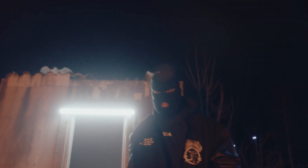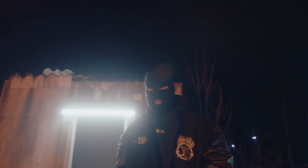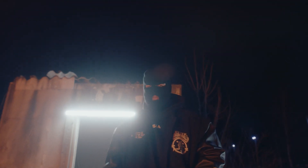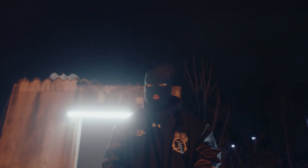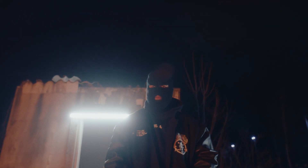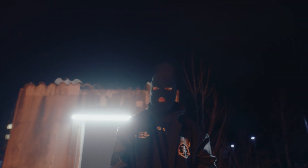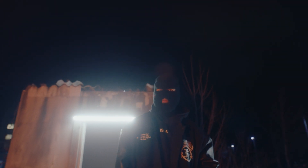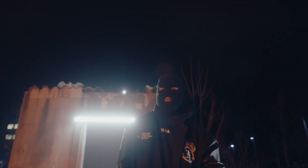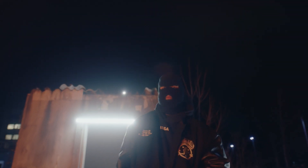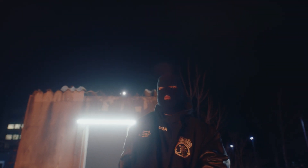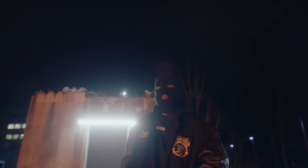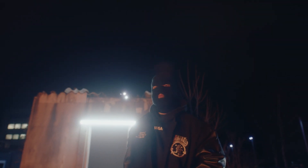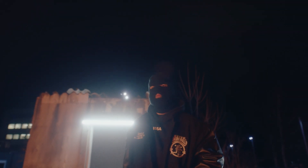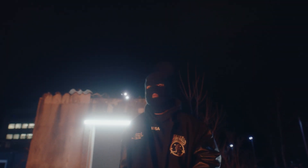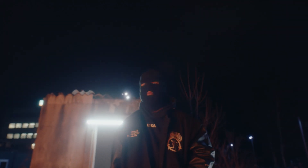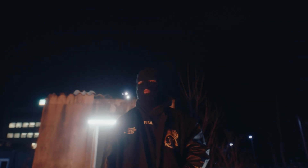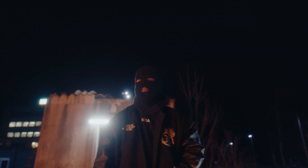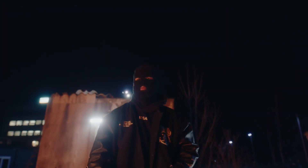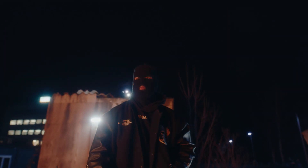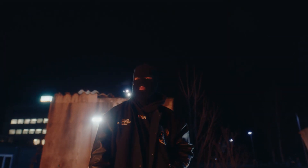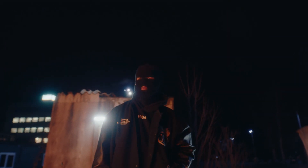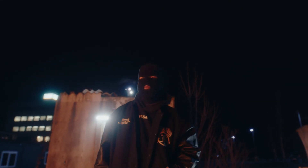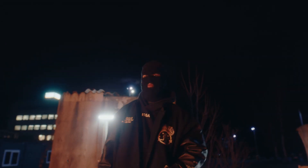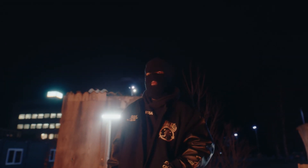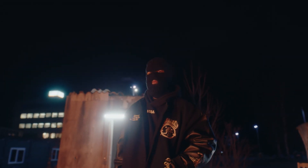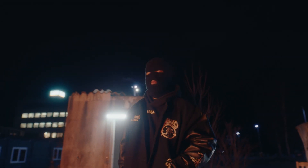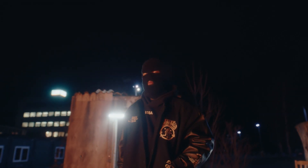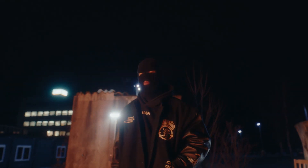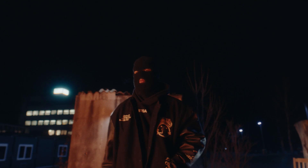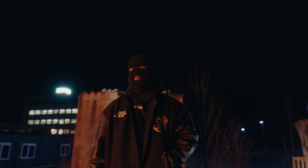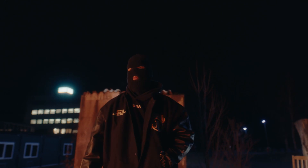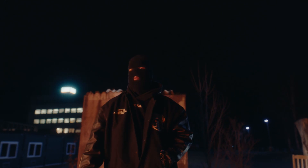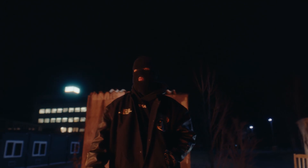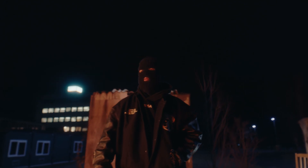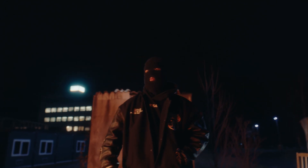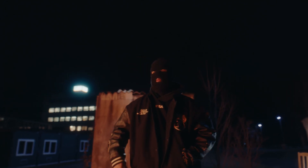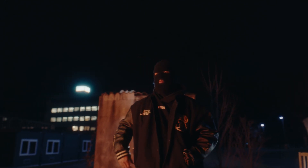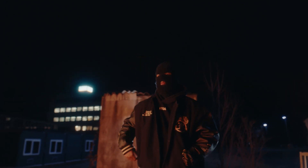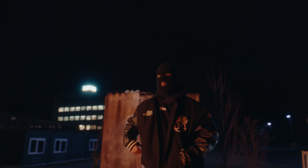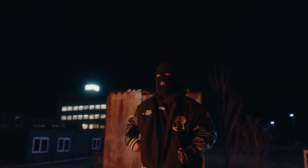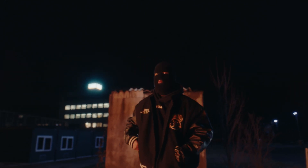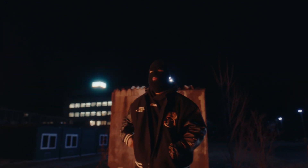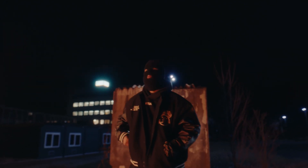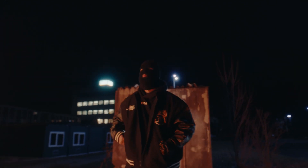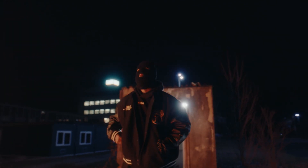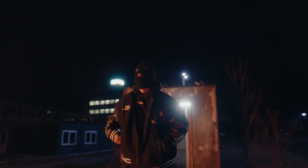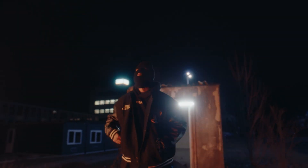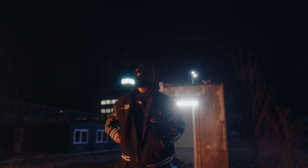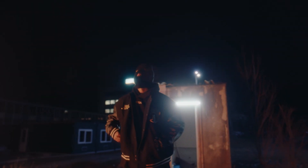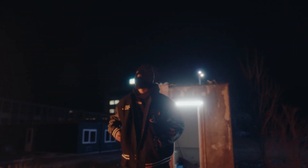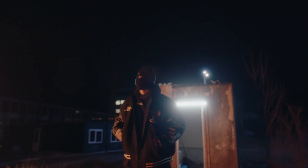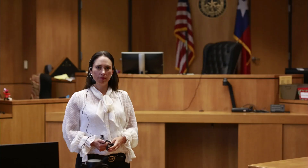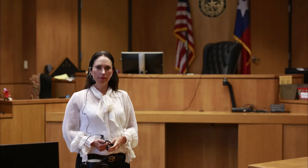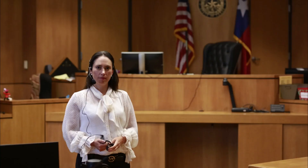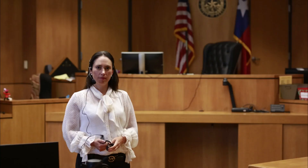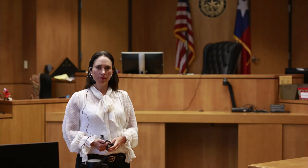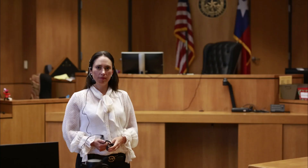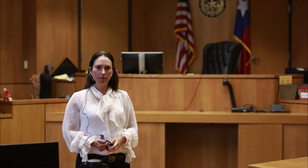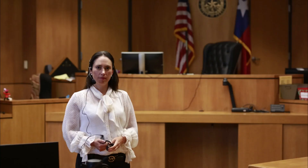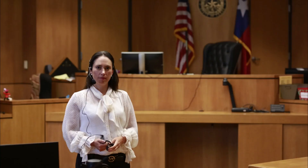of them happen to be deaf. However, there are some cases where deaf individuals have been involved in very serious crimes, including murder, showing that